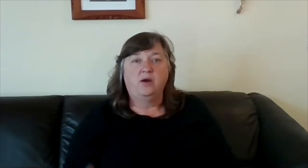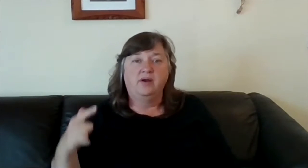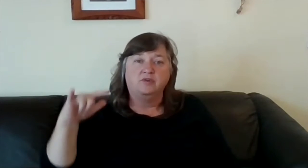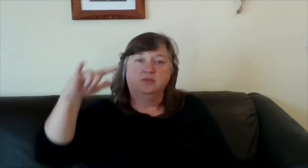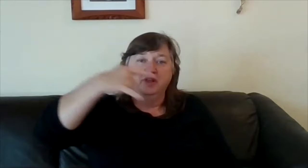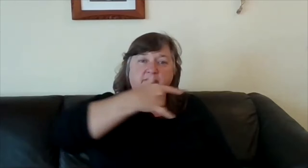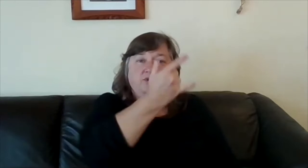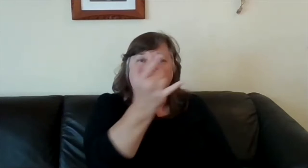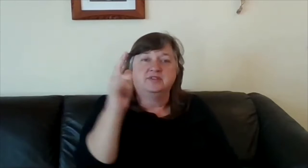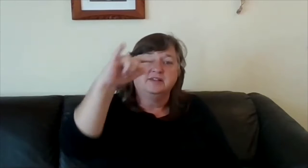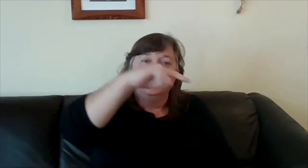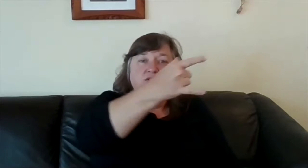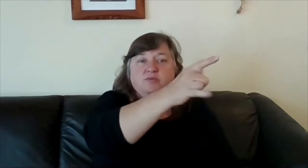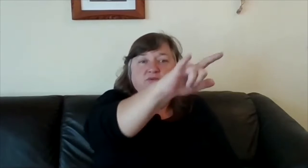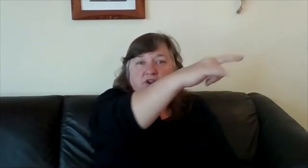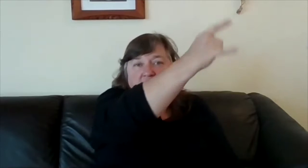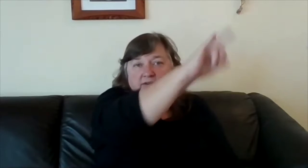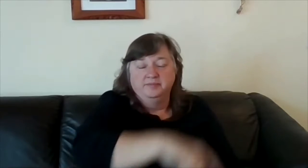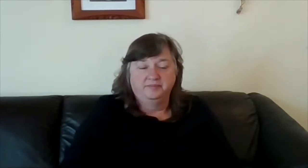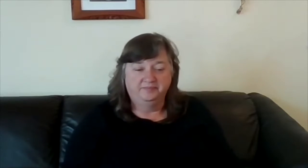However the plane moves, that's how you move your hand.